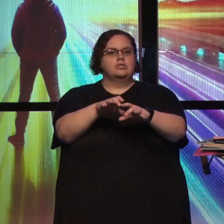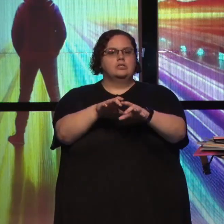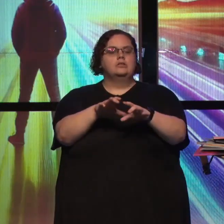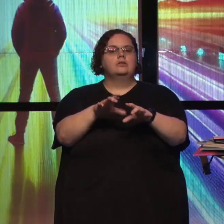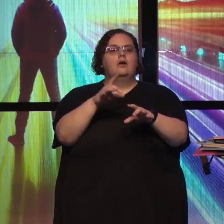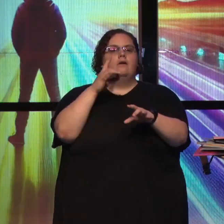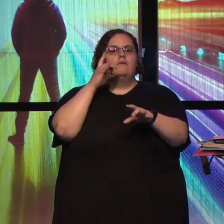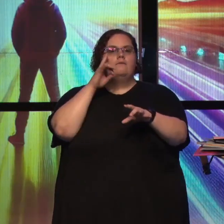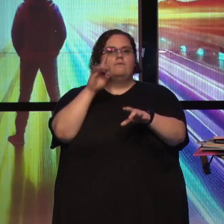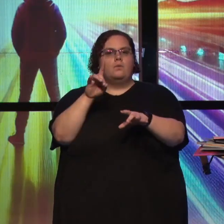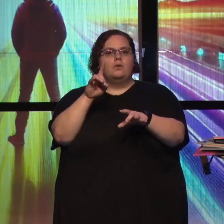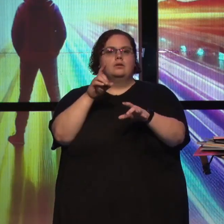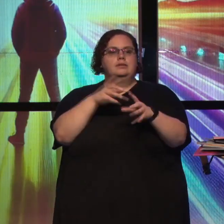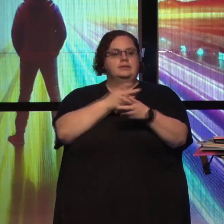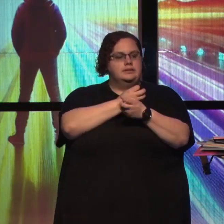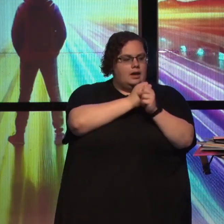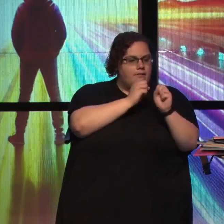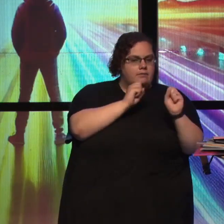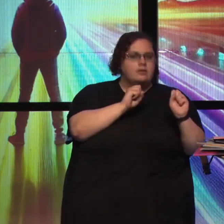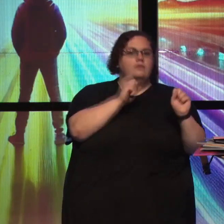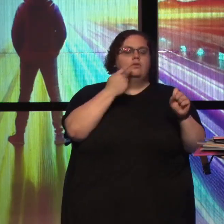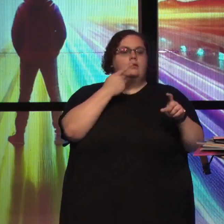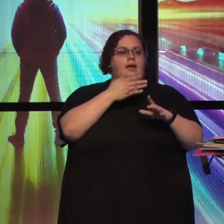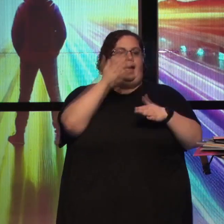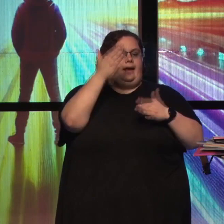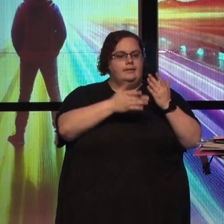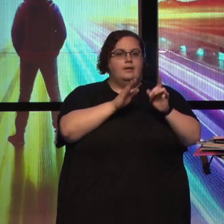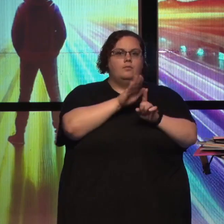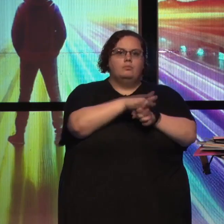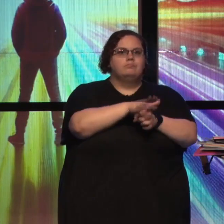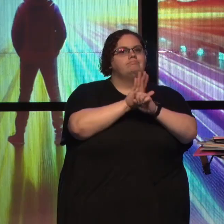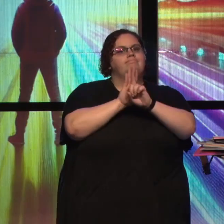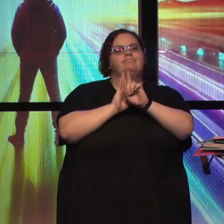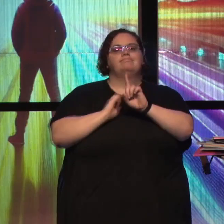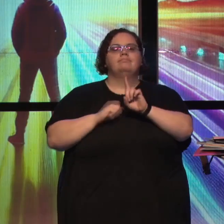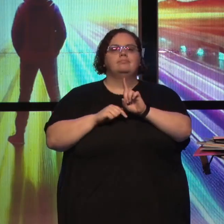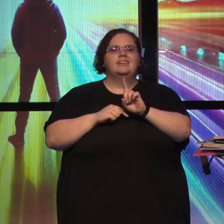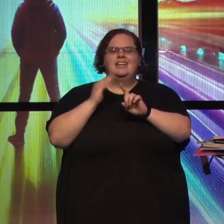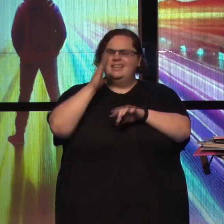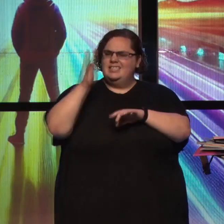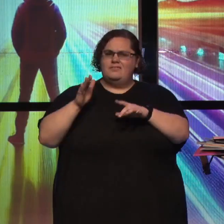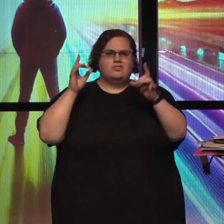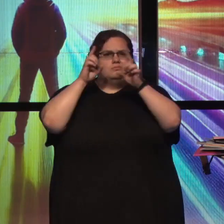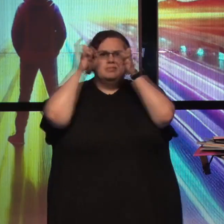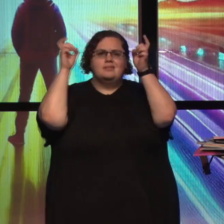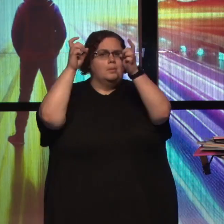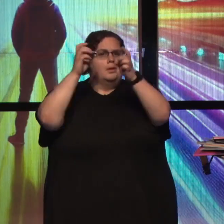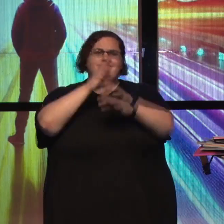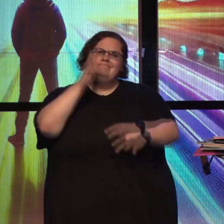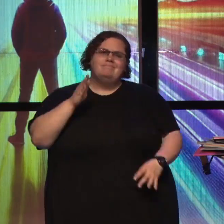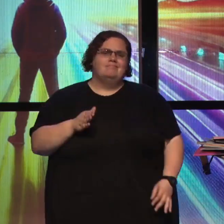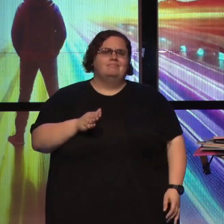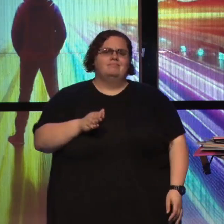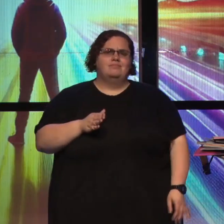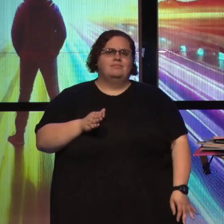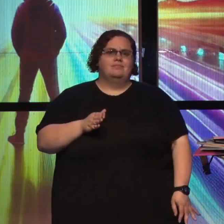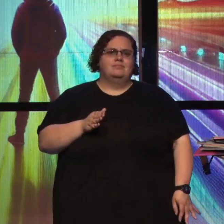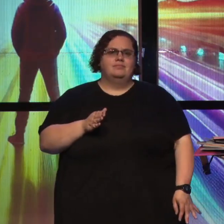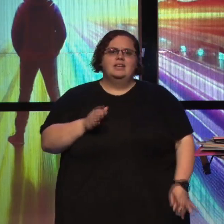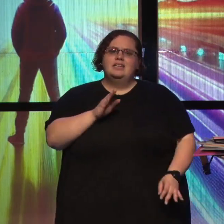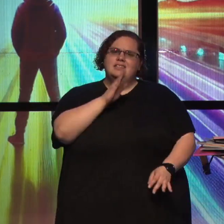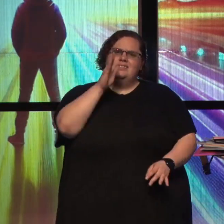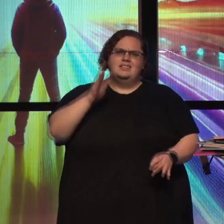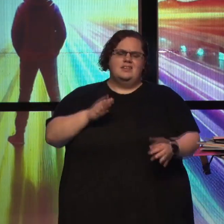for rescue, for the ending of oppression. But it's never something to be celebrated. The only thing we should ever do is mourn. And it's never something